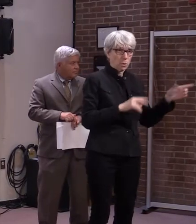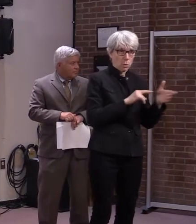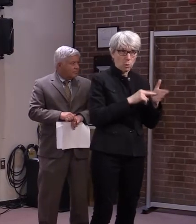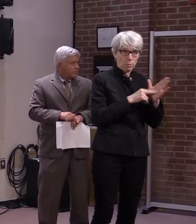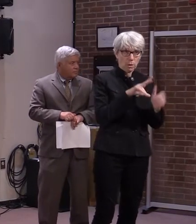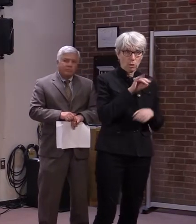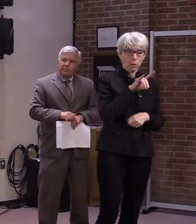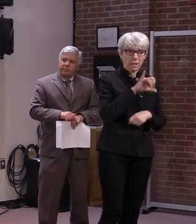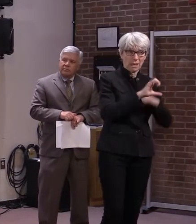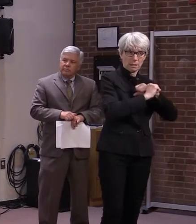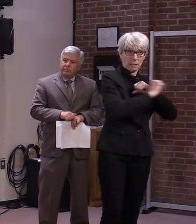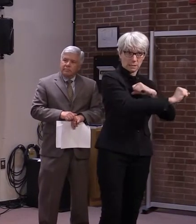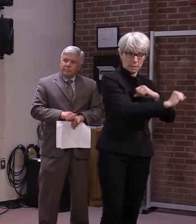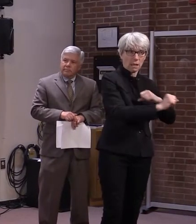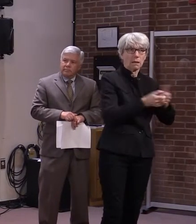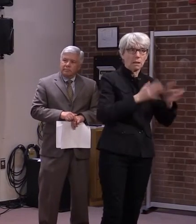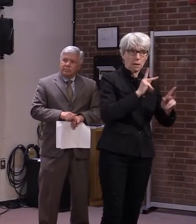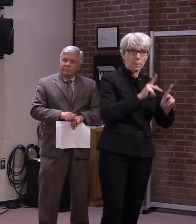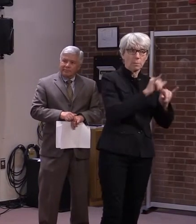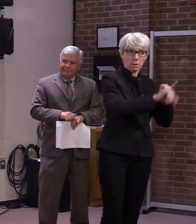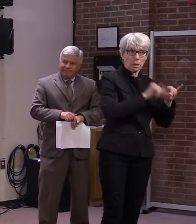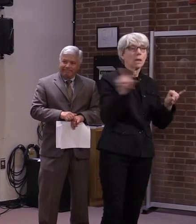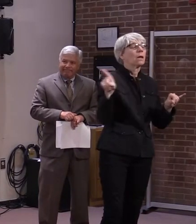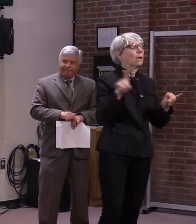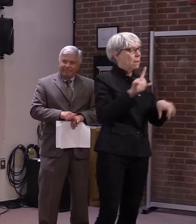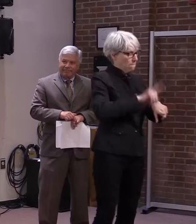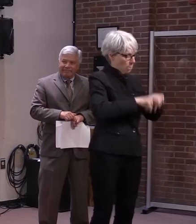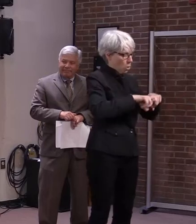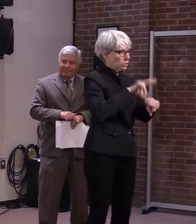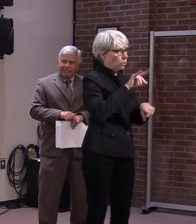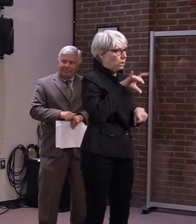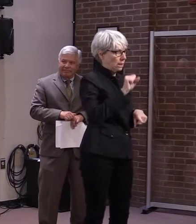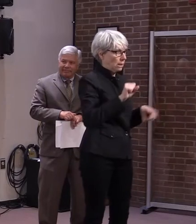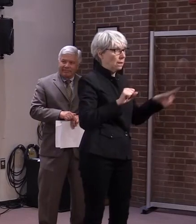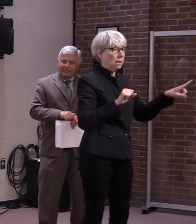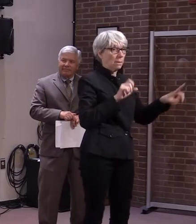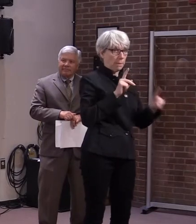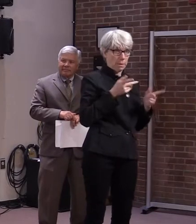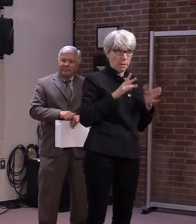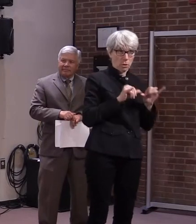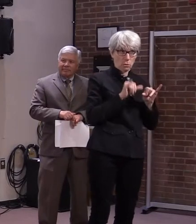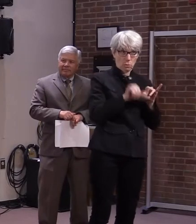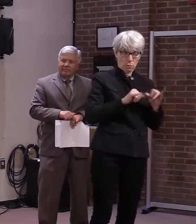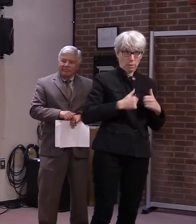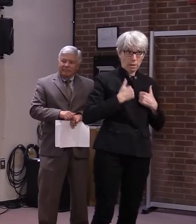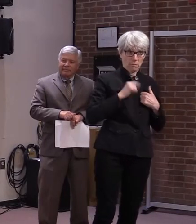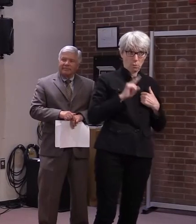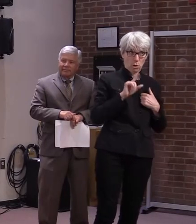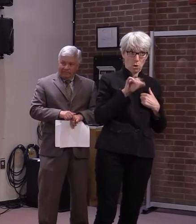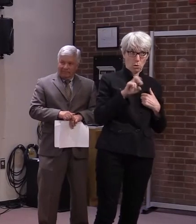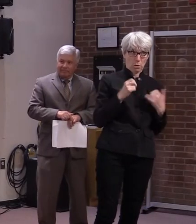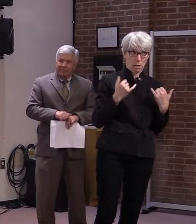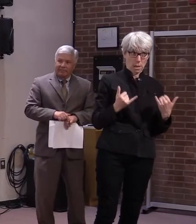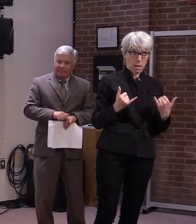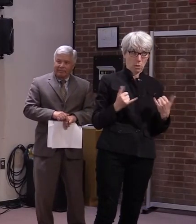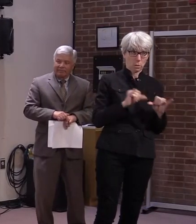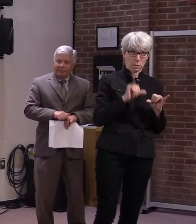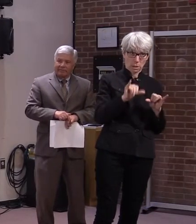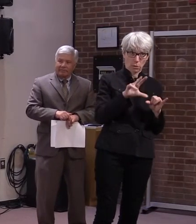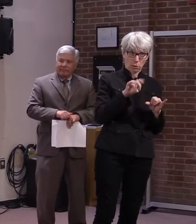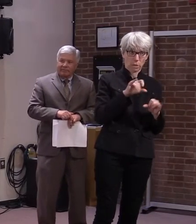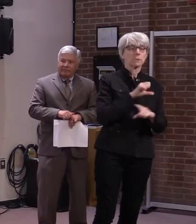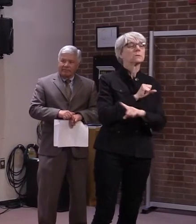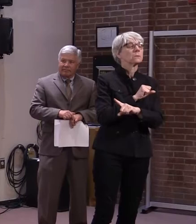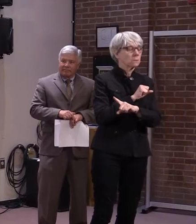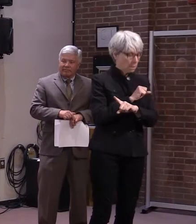30-day extension? I mean a 30-day pause. On this, we will continue. We'll have